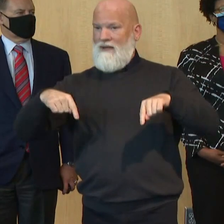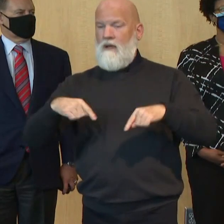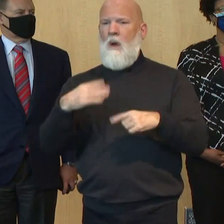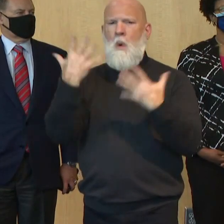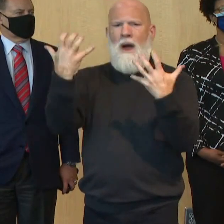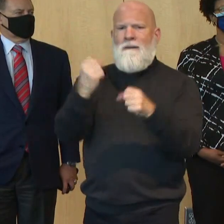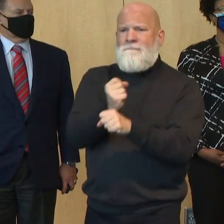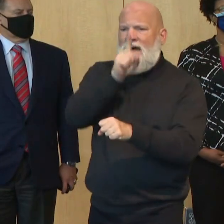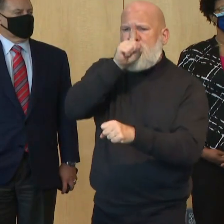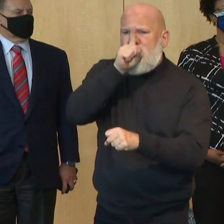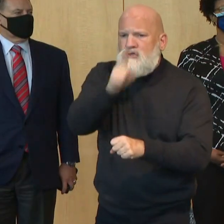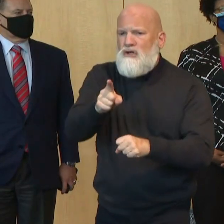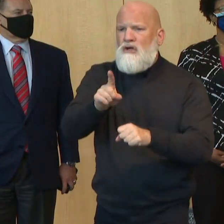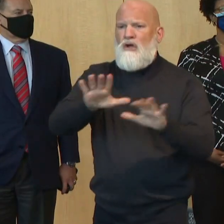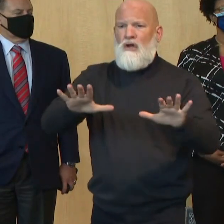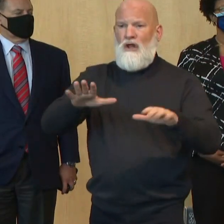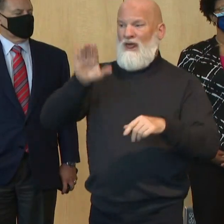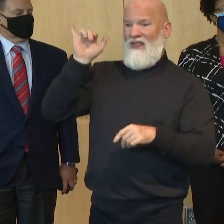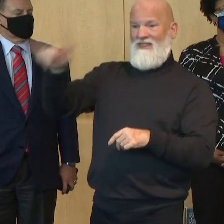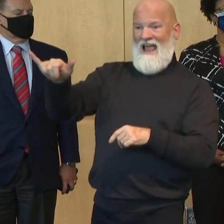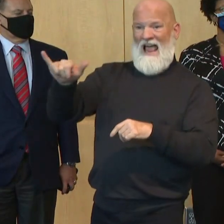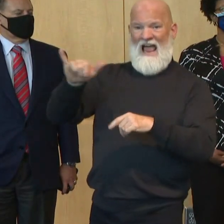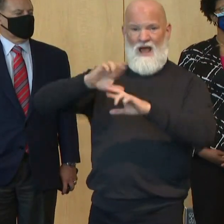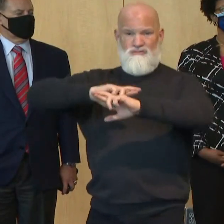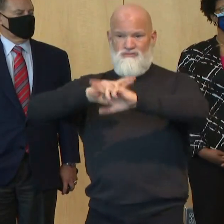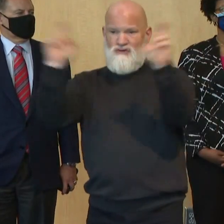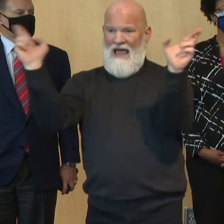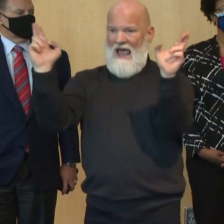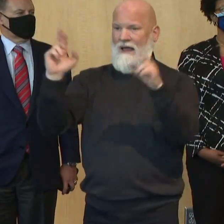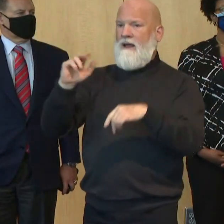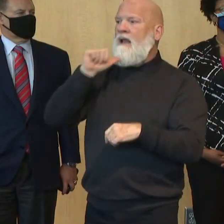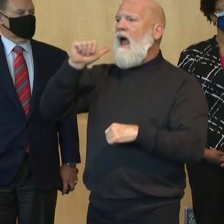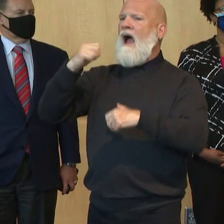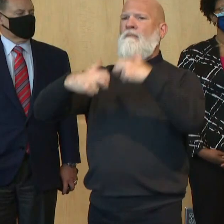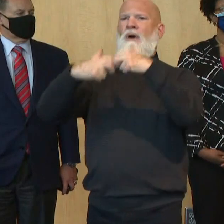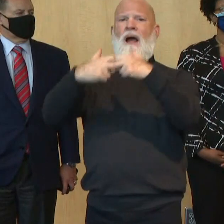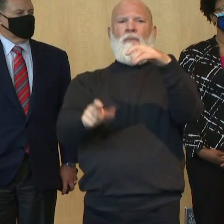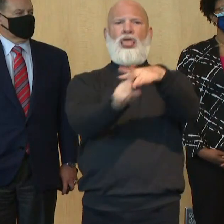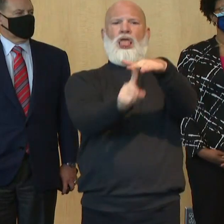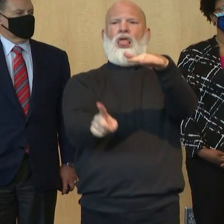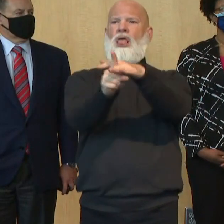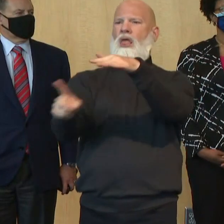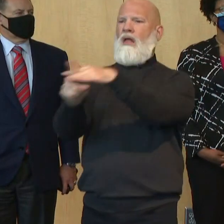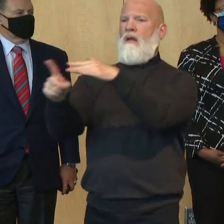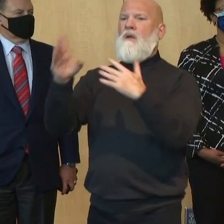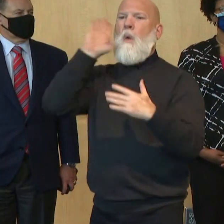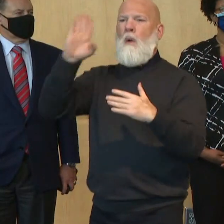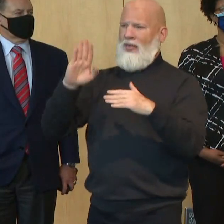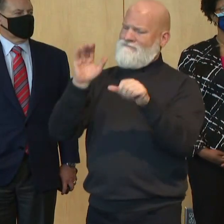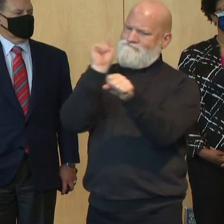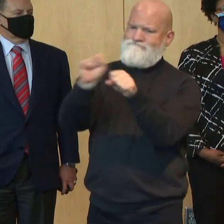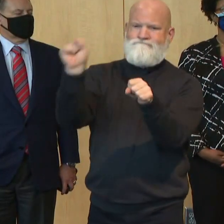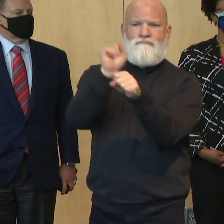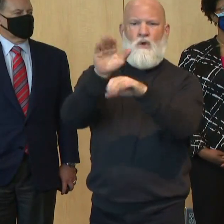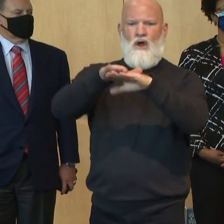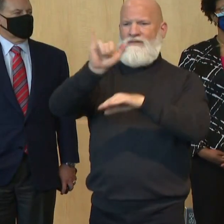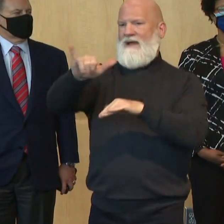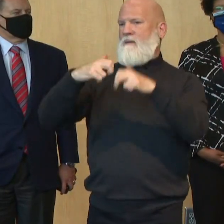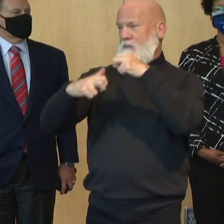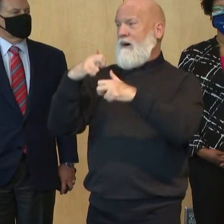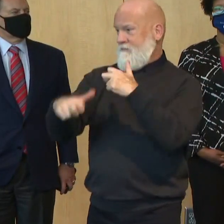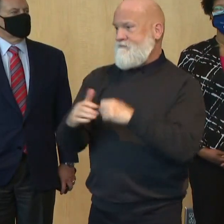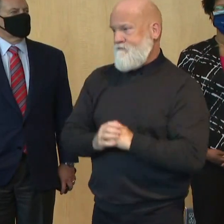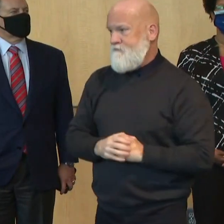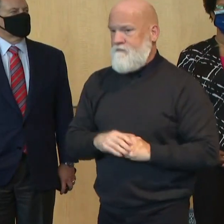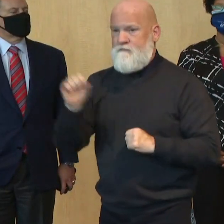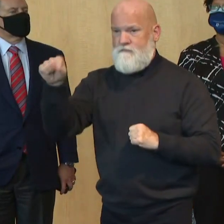out that it's going to be ready to go. And so we're still working on that, but I refer that to her team. They've kind of been doing the day-to-day on